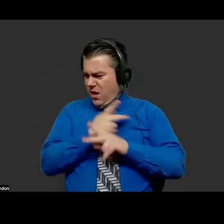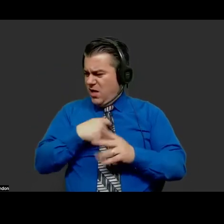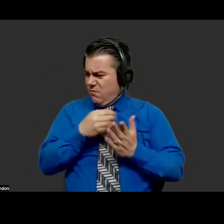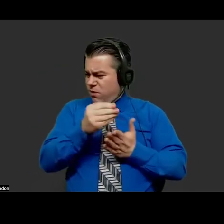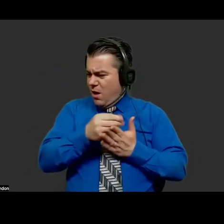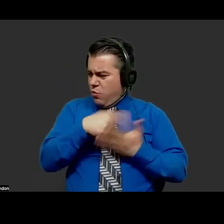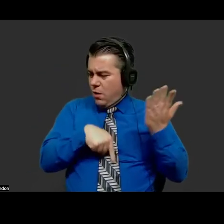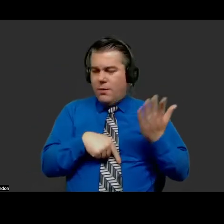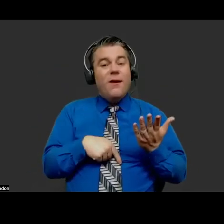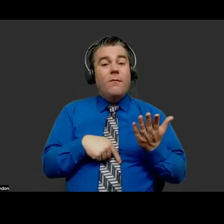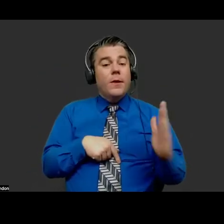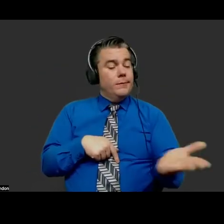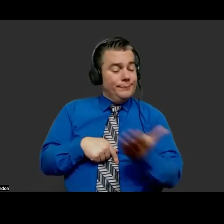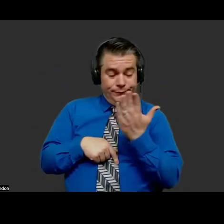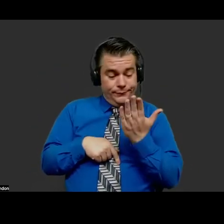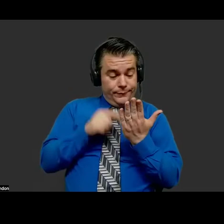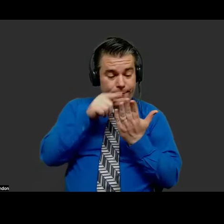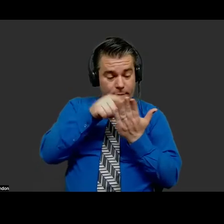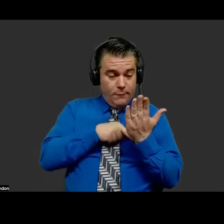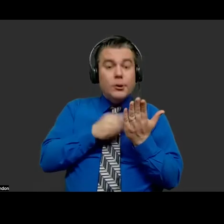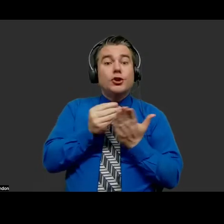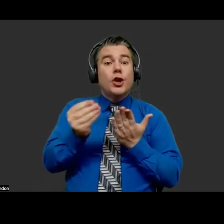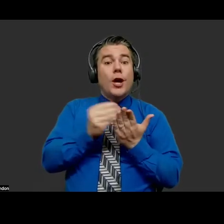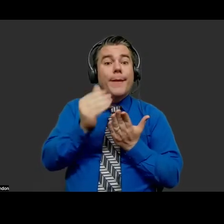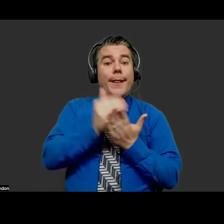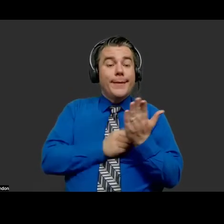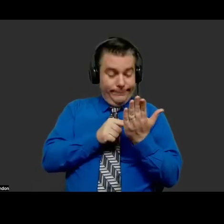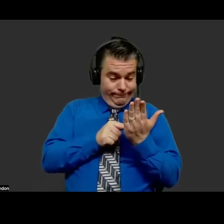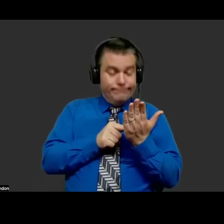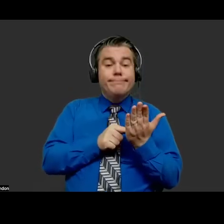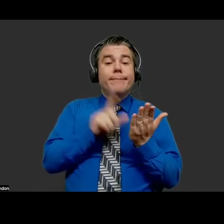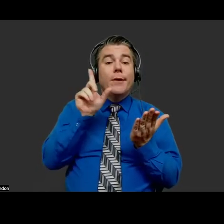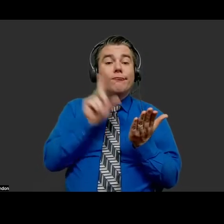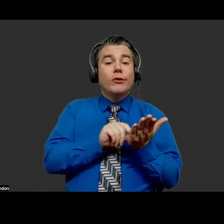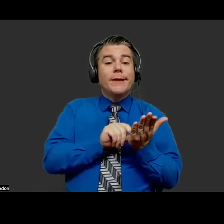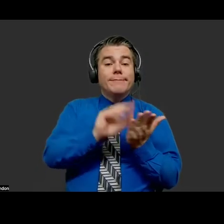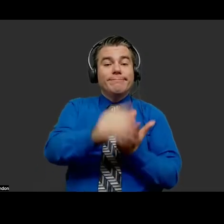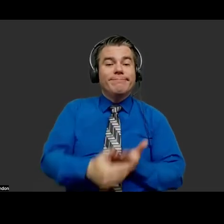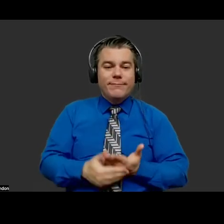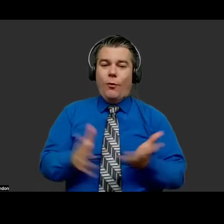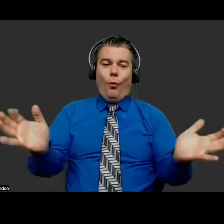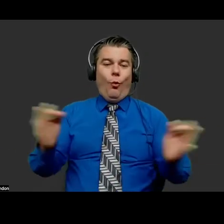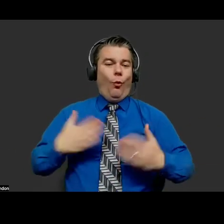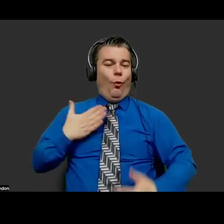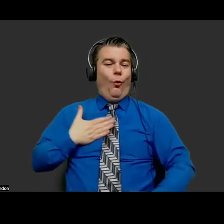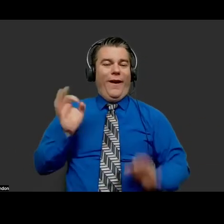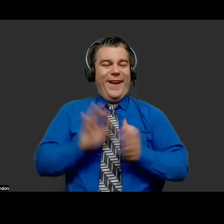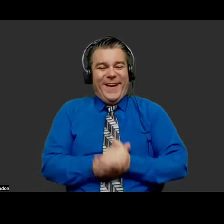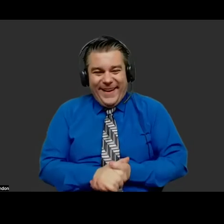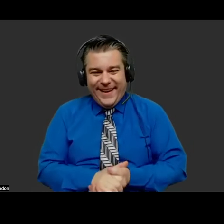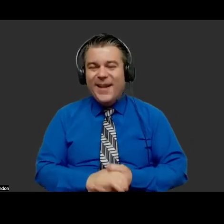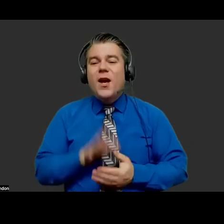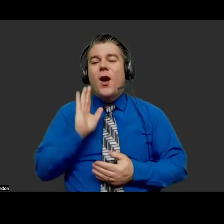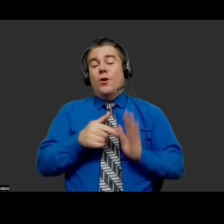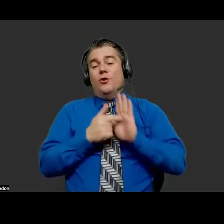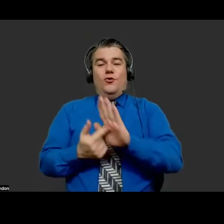go, oh, look, there's my shopping list and push print, I'm a happy camper. So I'm going to show you